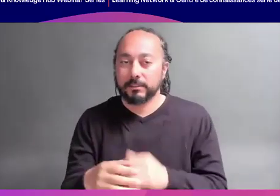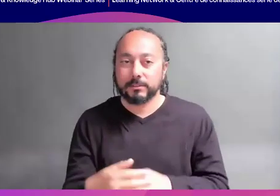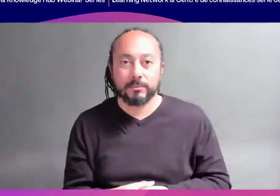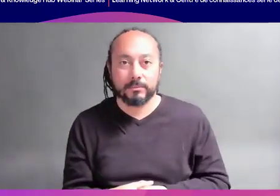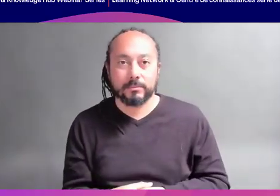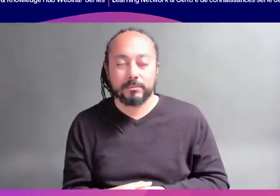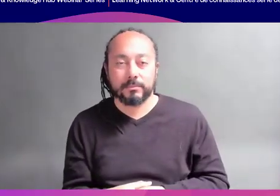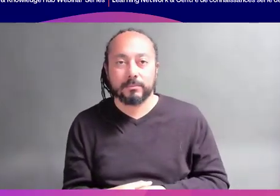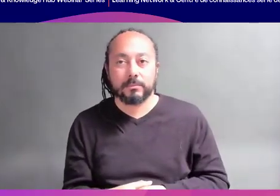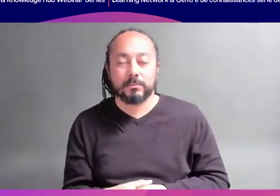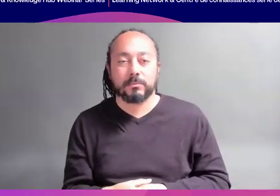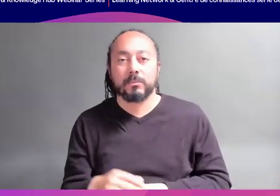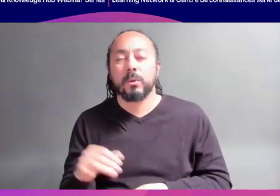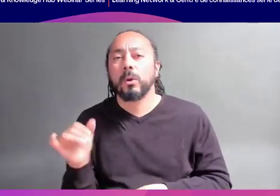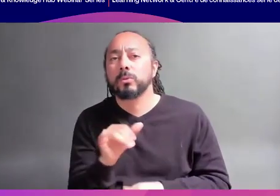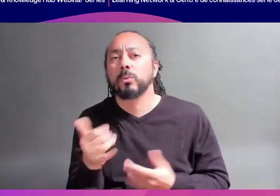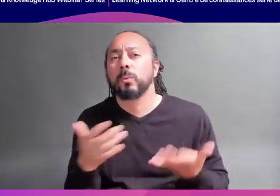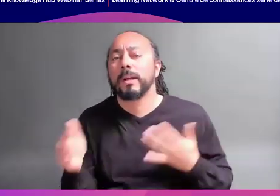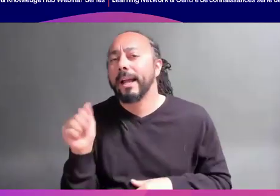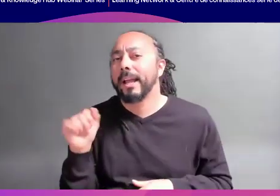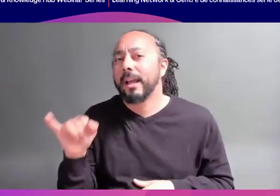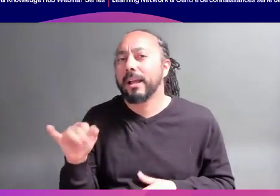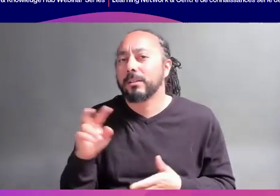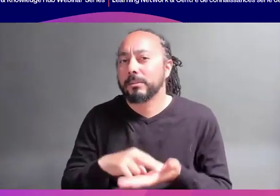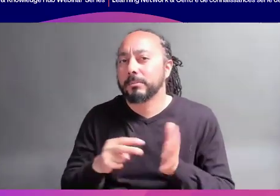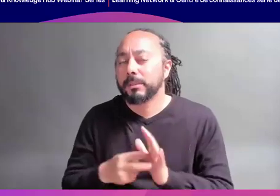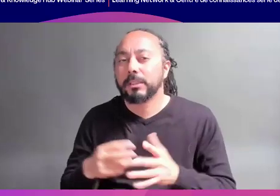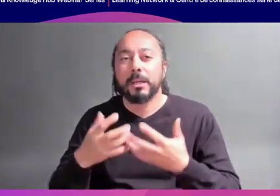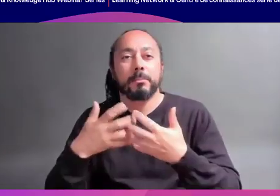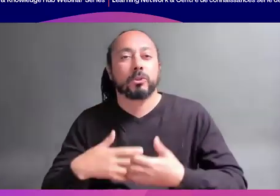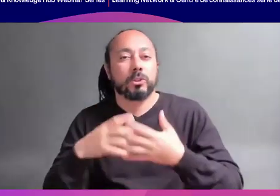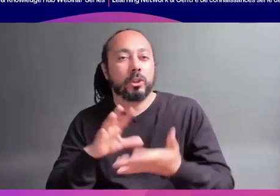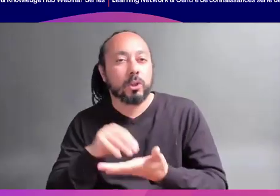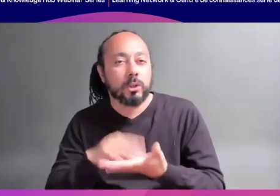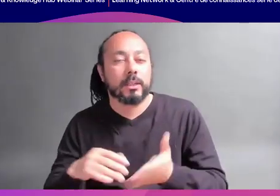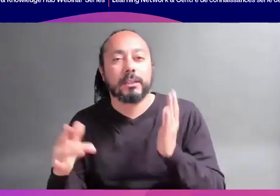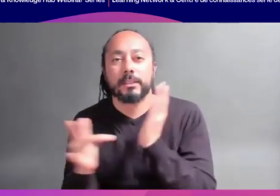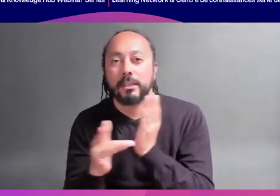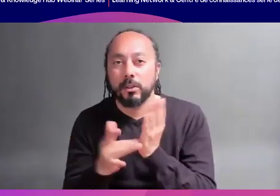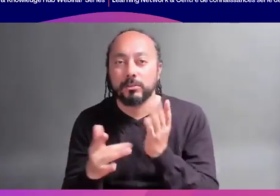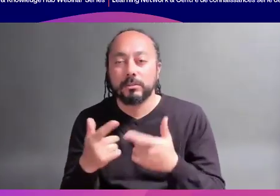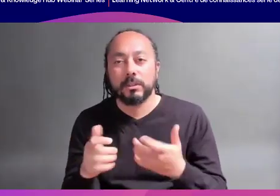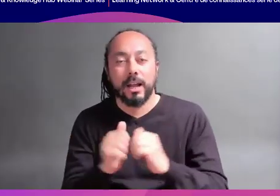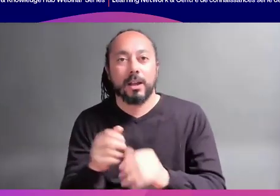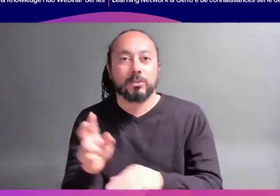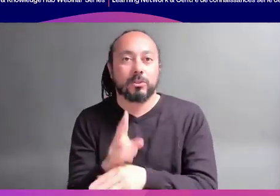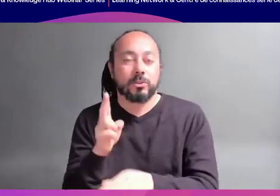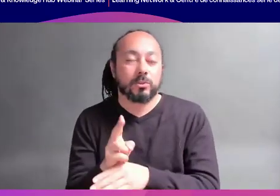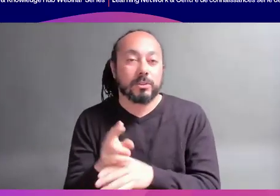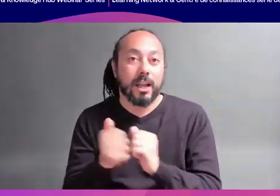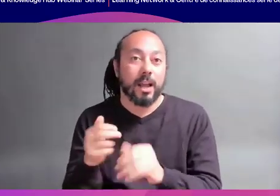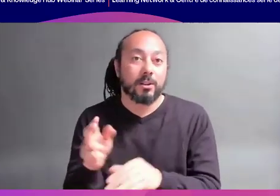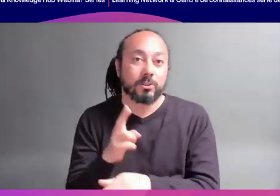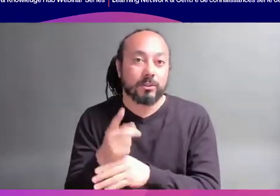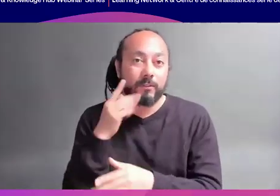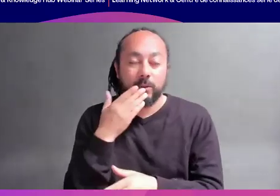what is it? What is artificial intelligence? What is machine learning? What is technology? And how is it being used? And how can we use it for good?